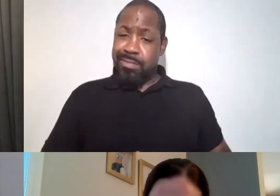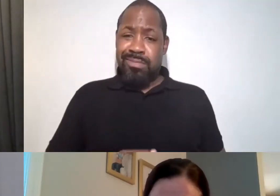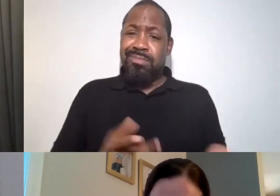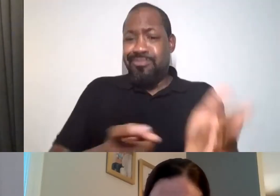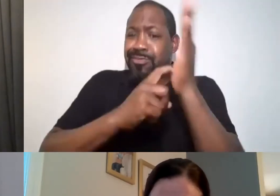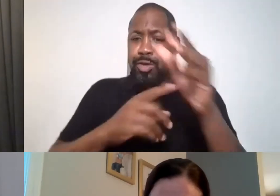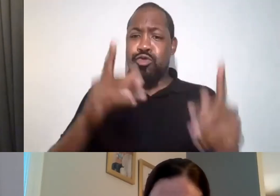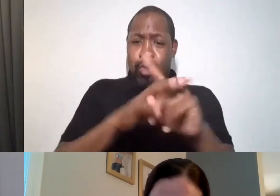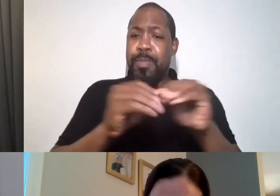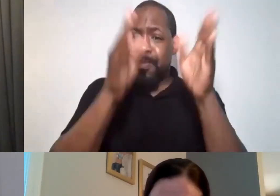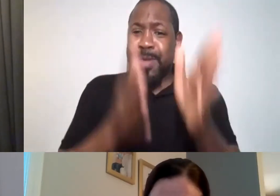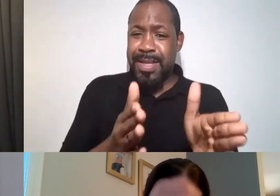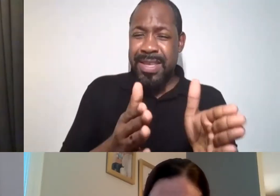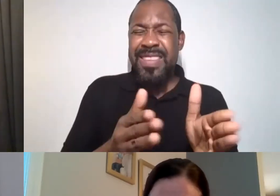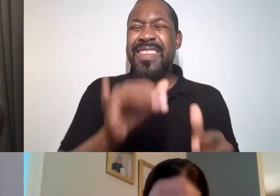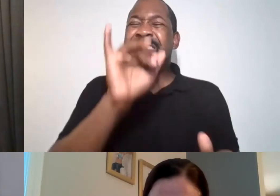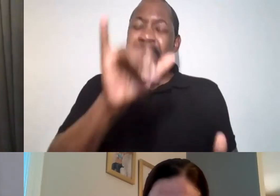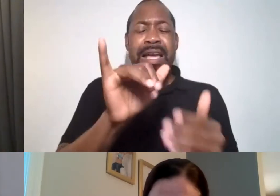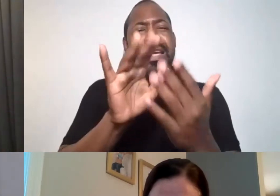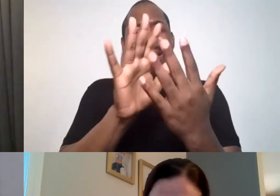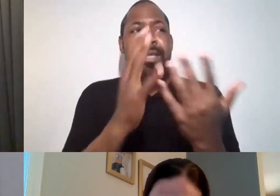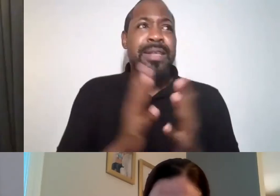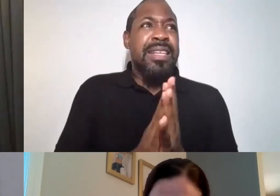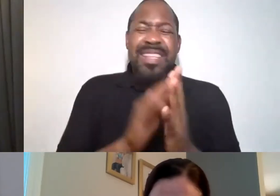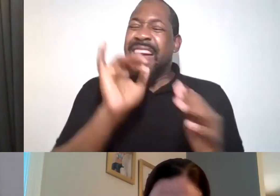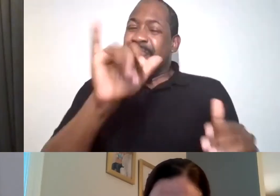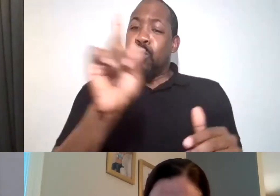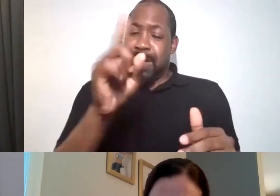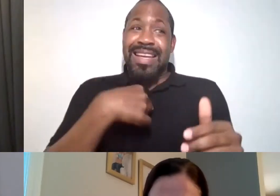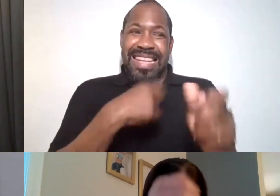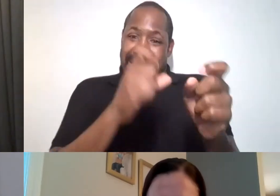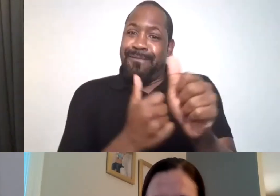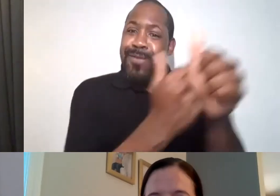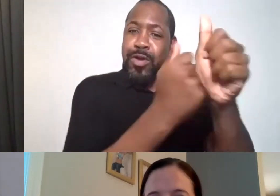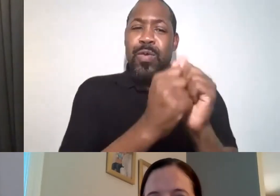are basically able-bodied and we can come to a meeting. So that is difficult.